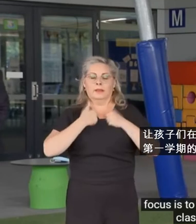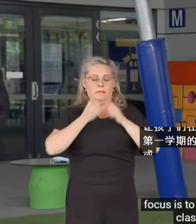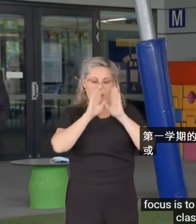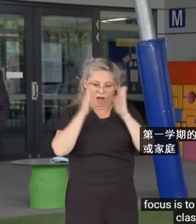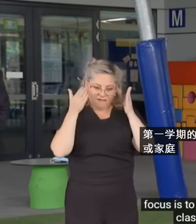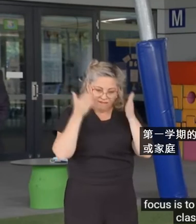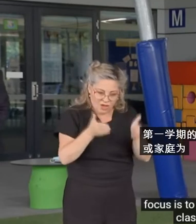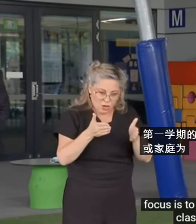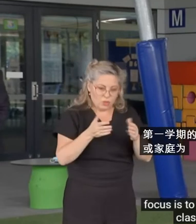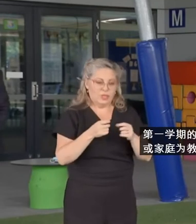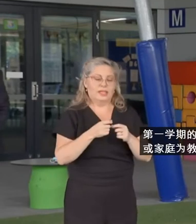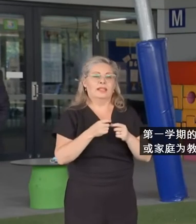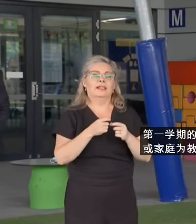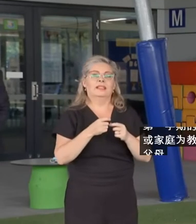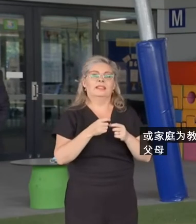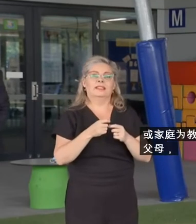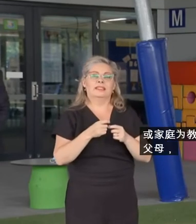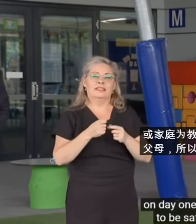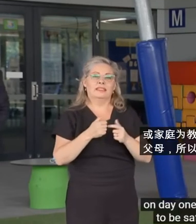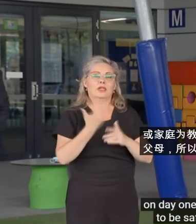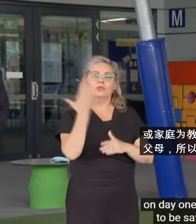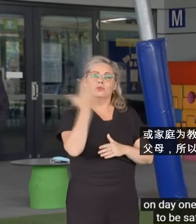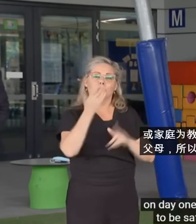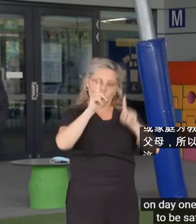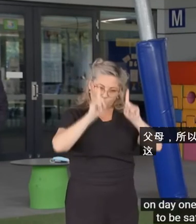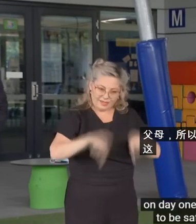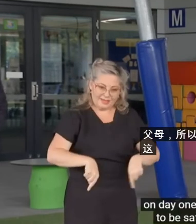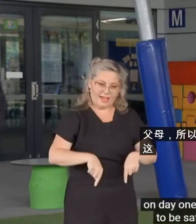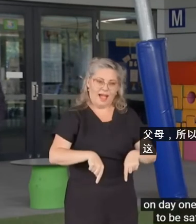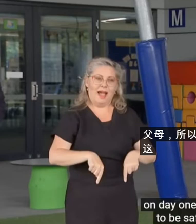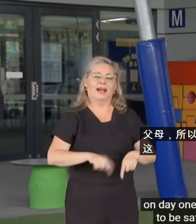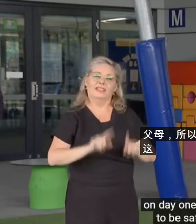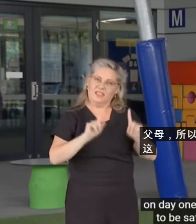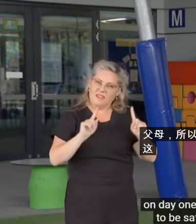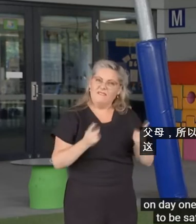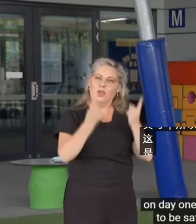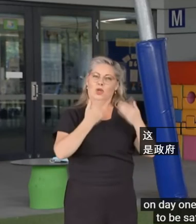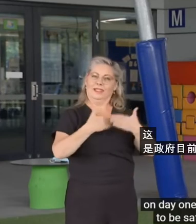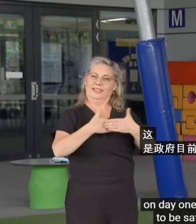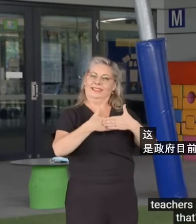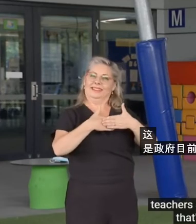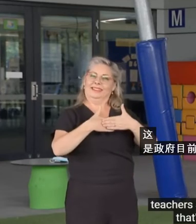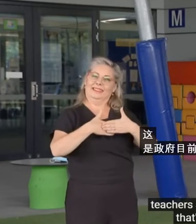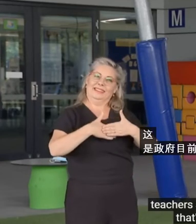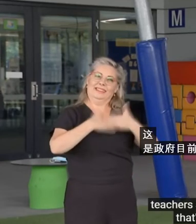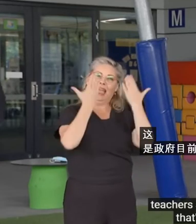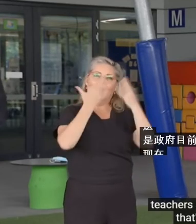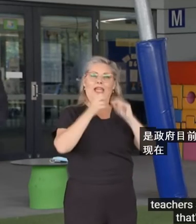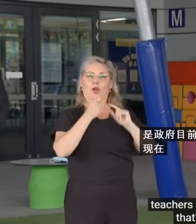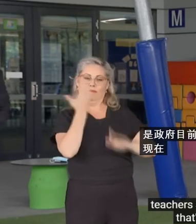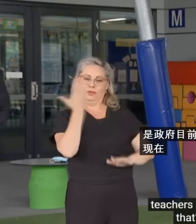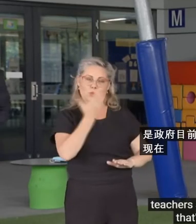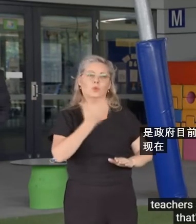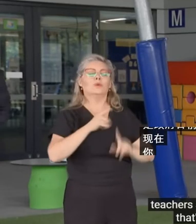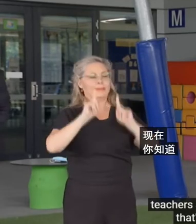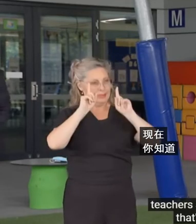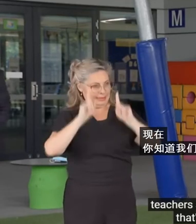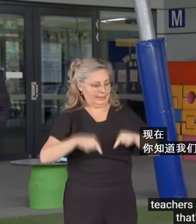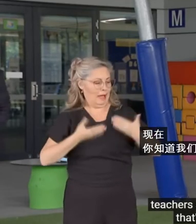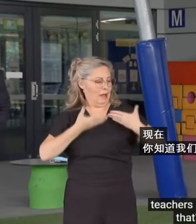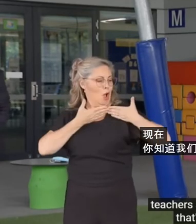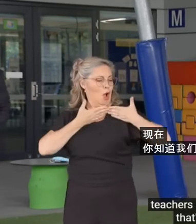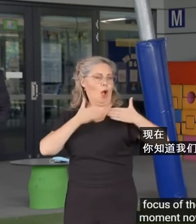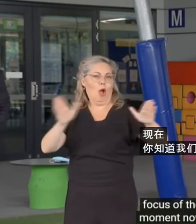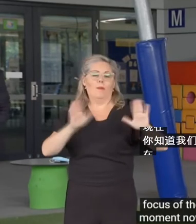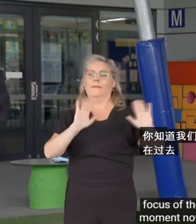We want it to be safe for families, for teachers and for parents. So that's the guiding focus of the government at the moment. Now,